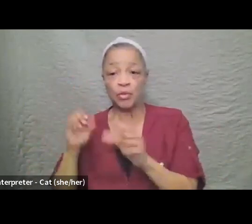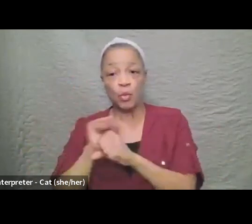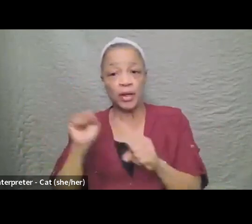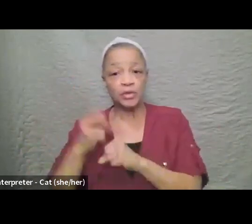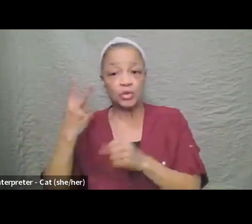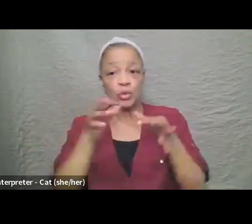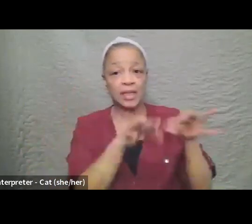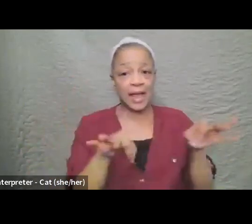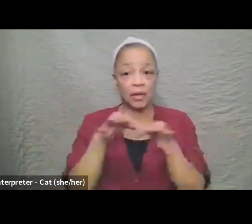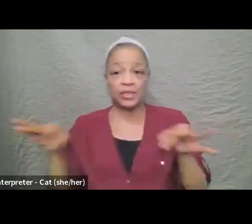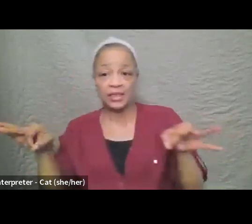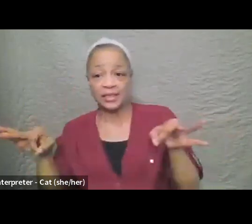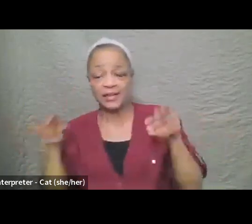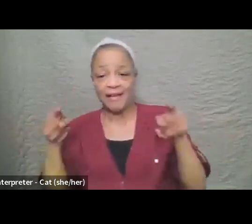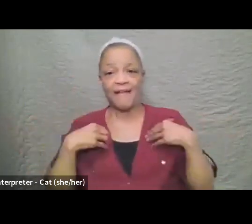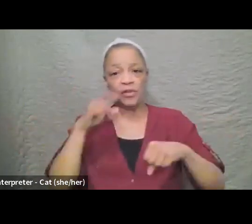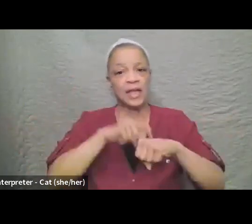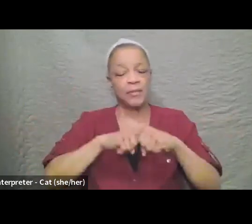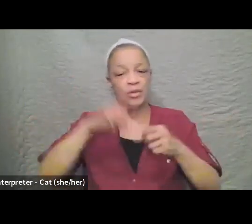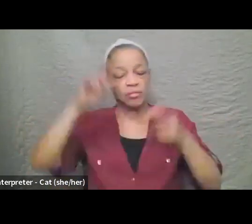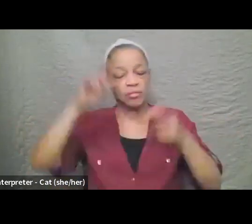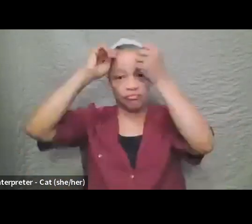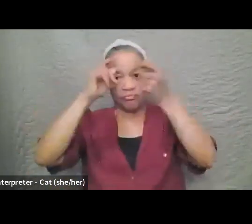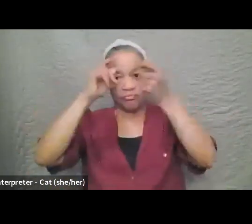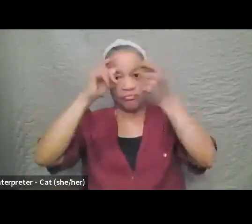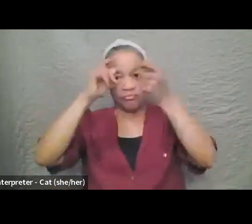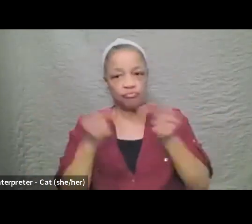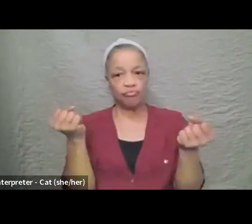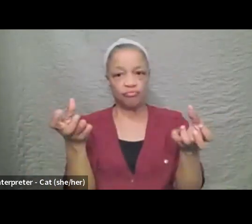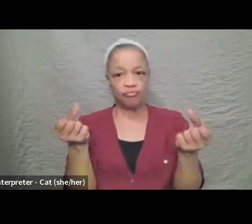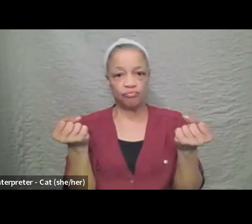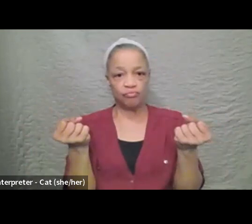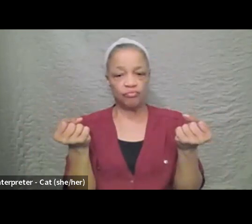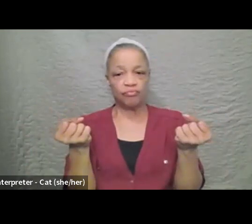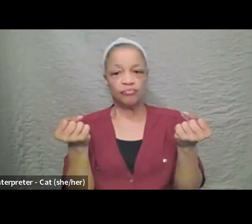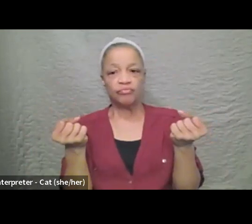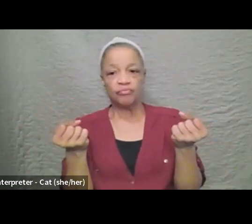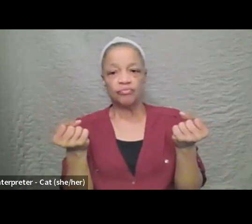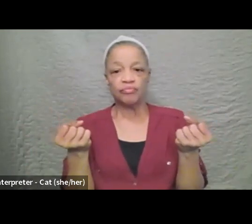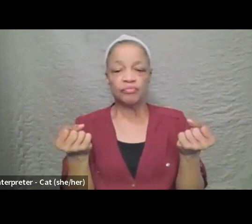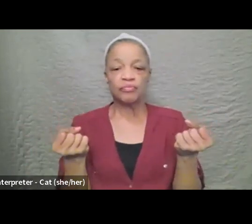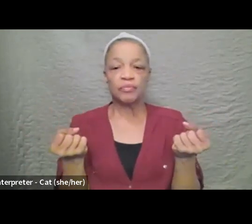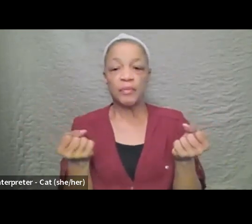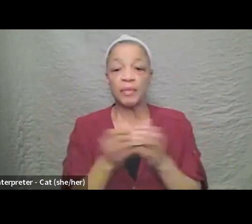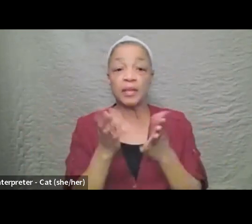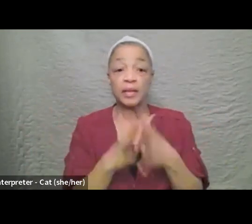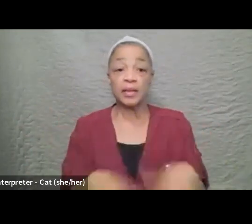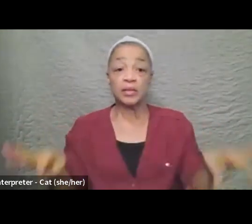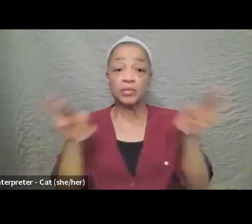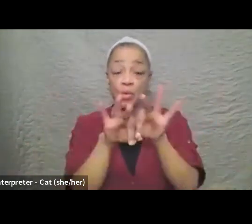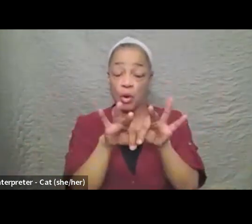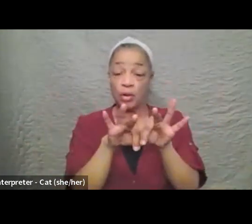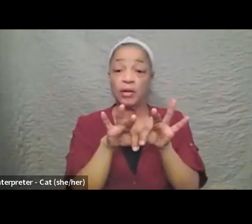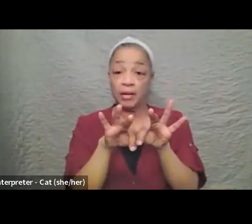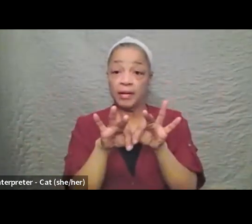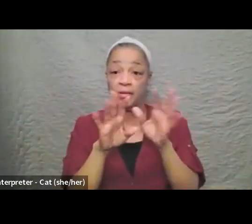2 languages have time to translate. So it is important